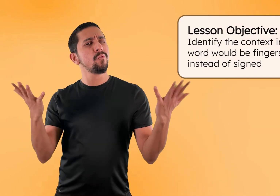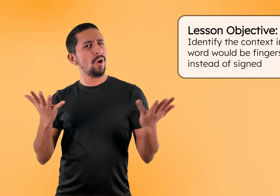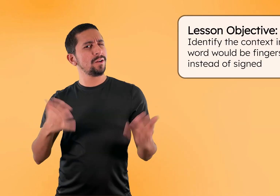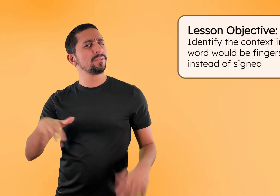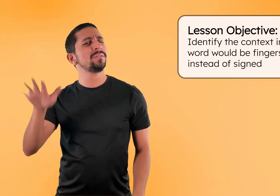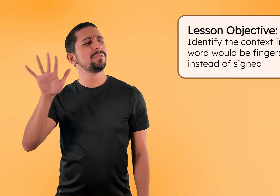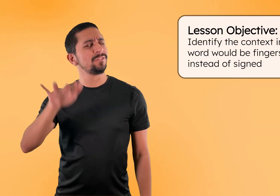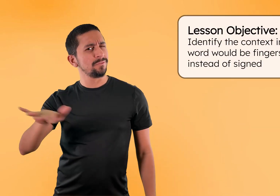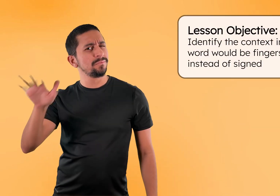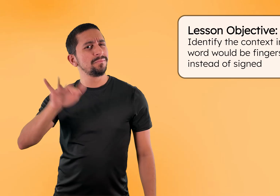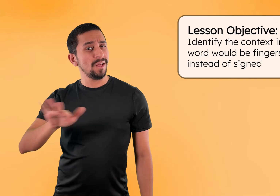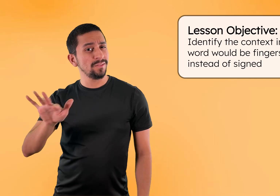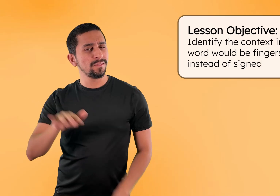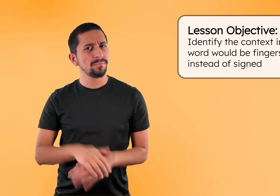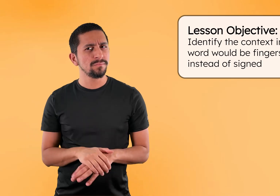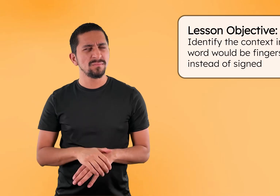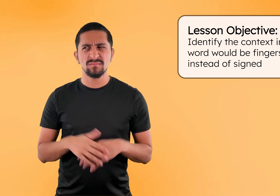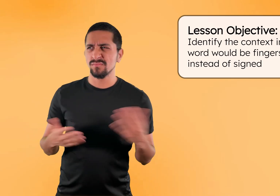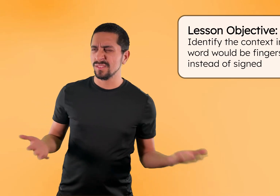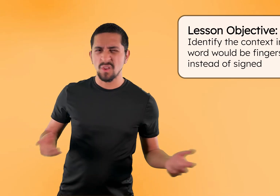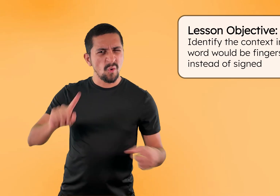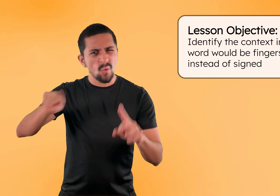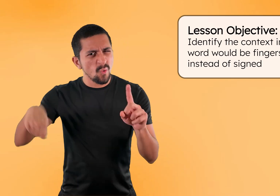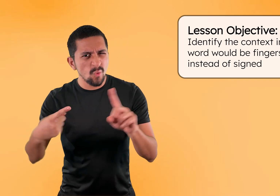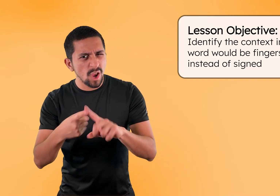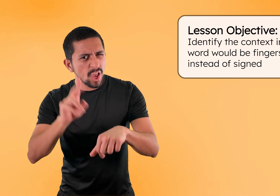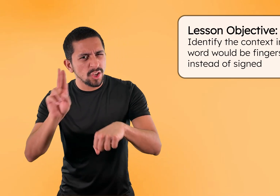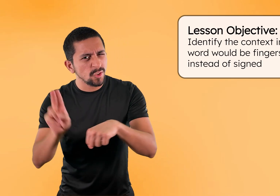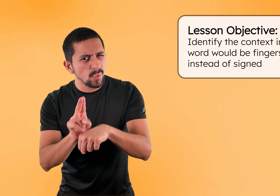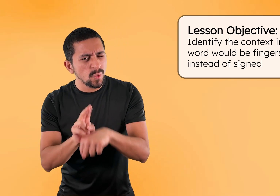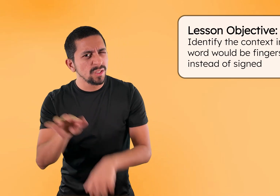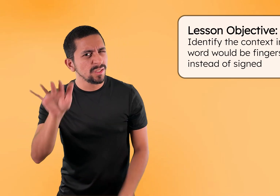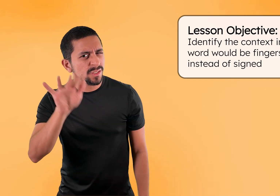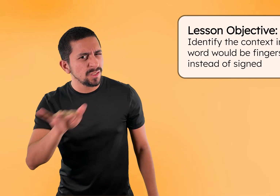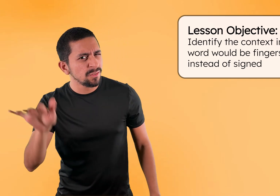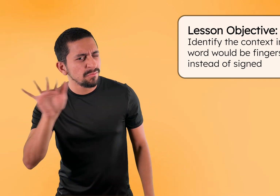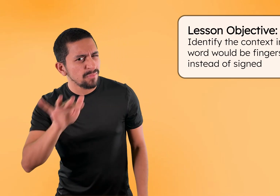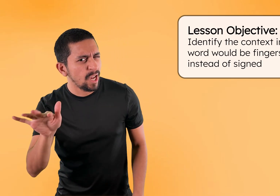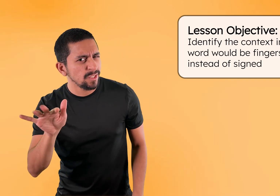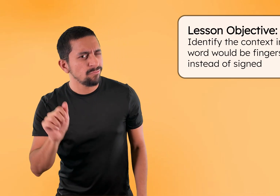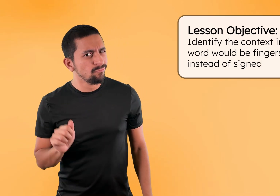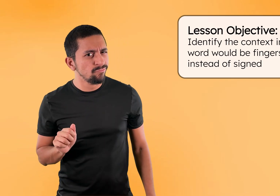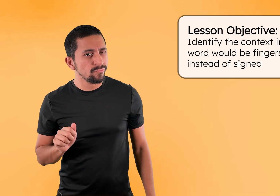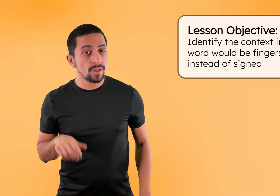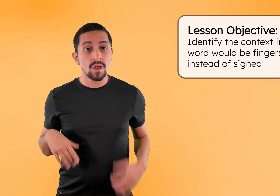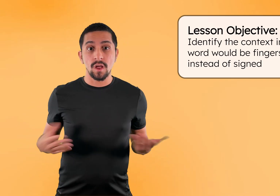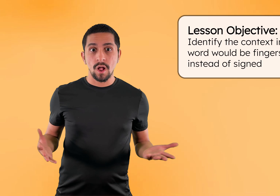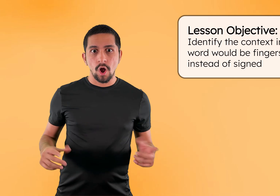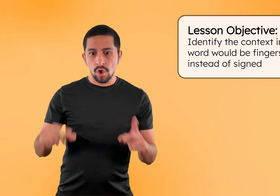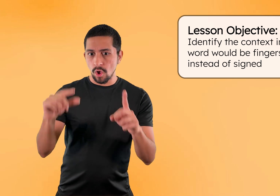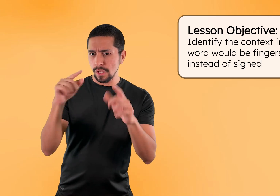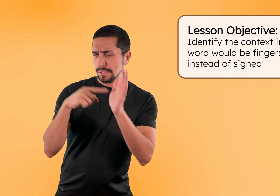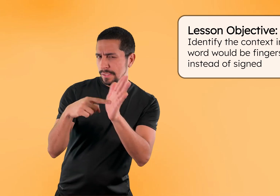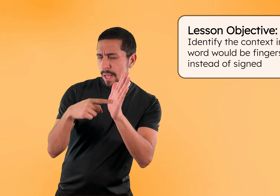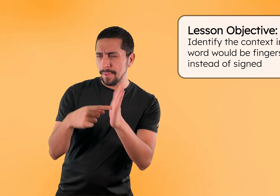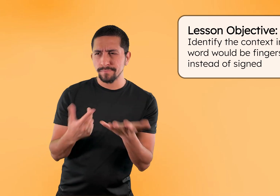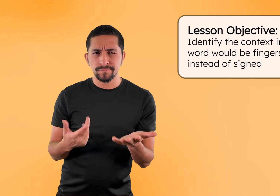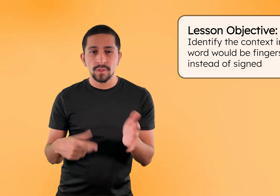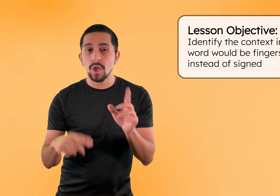what fingerspelling is, when to use fingerspelling, and some examples